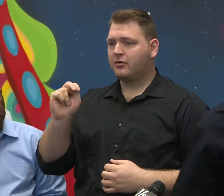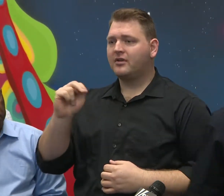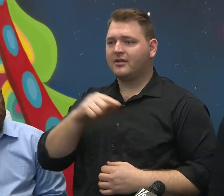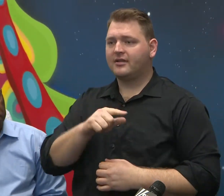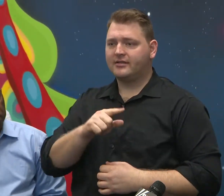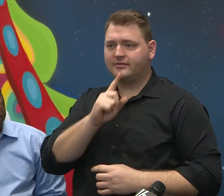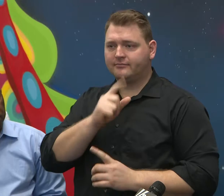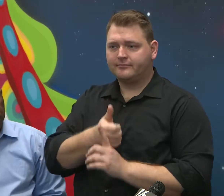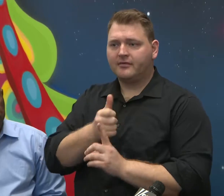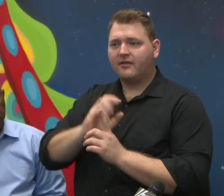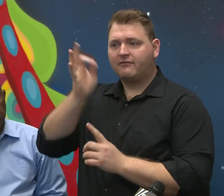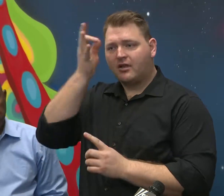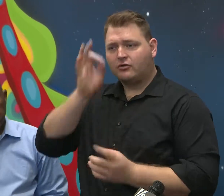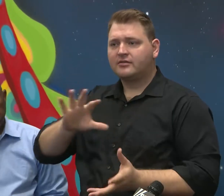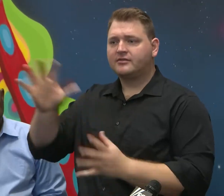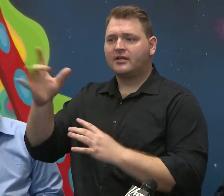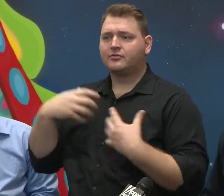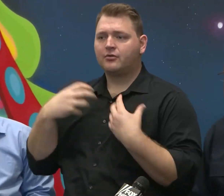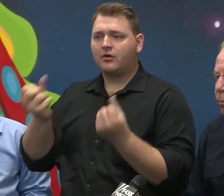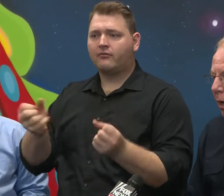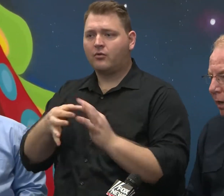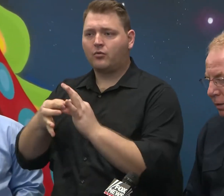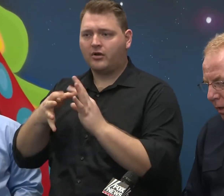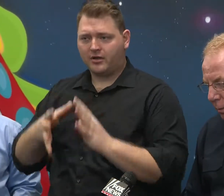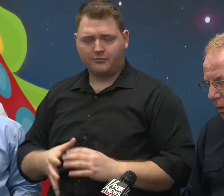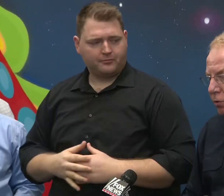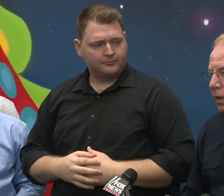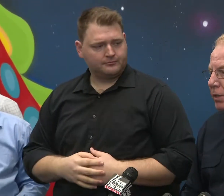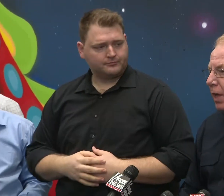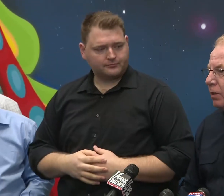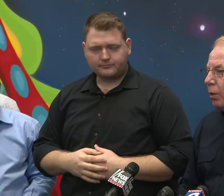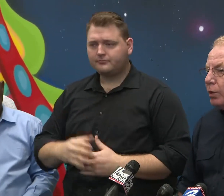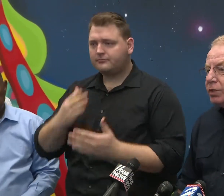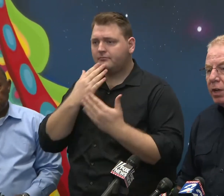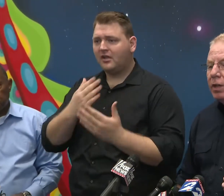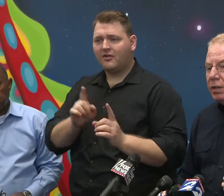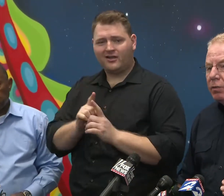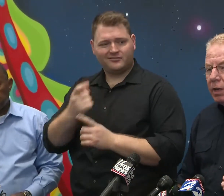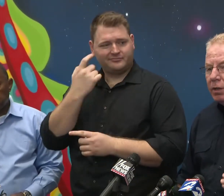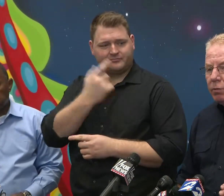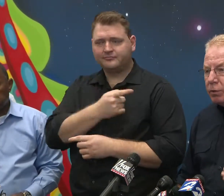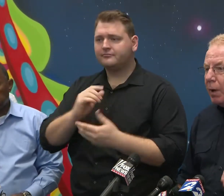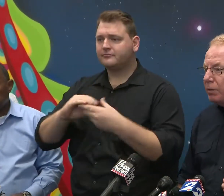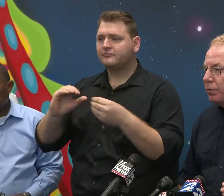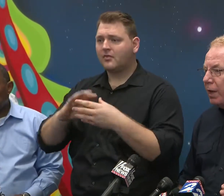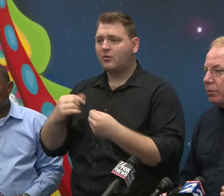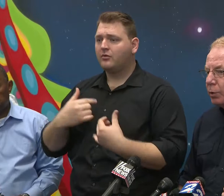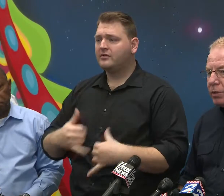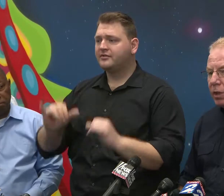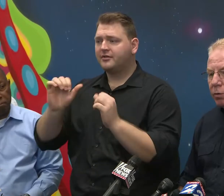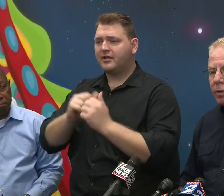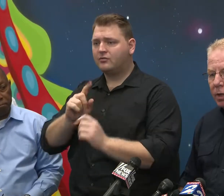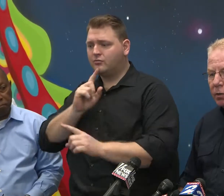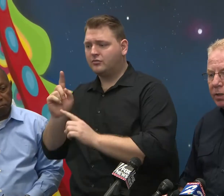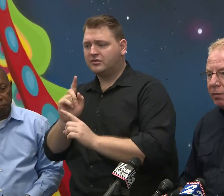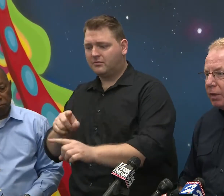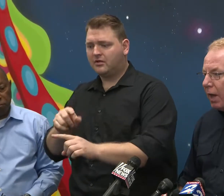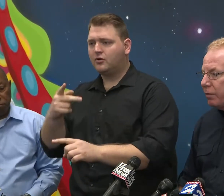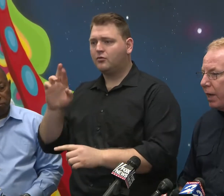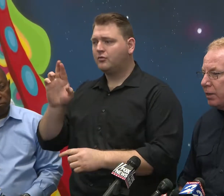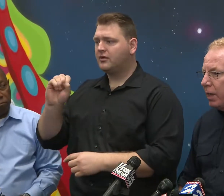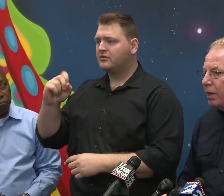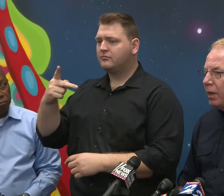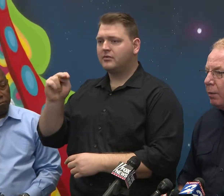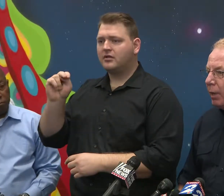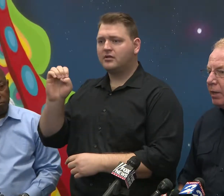event. Thanks, Brock. As the administrator said, we're still in the response phase. We're still, saving